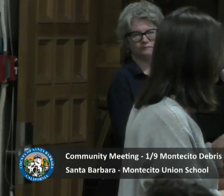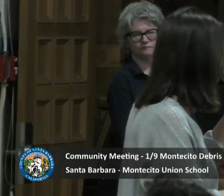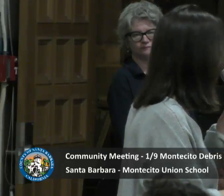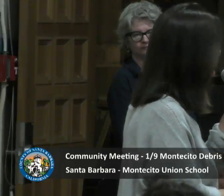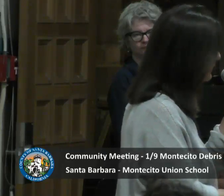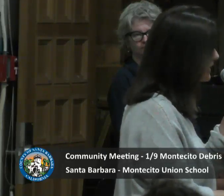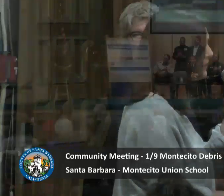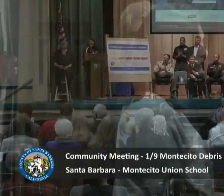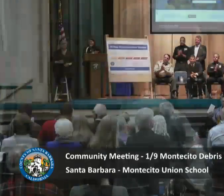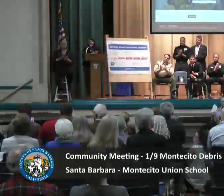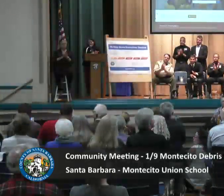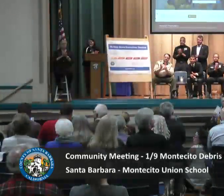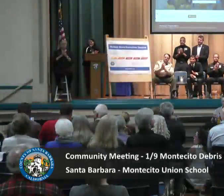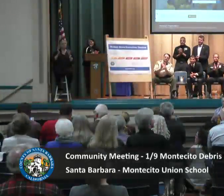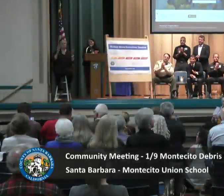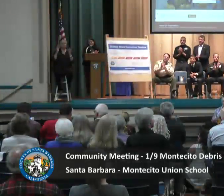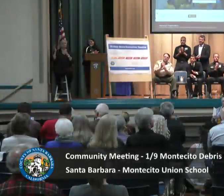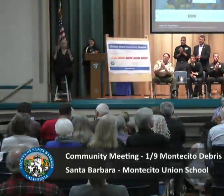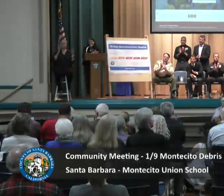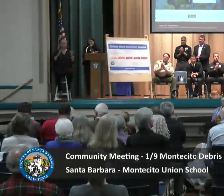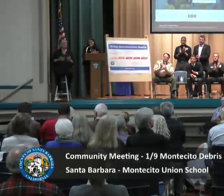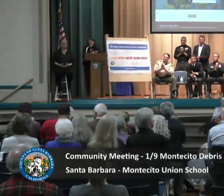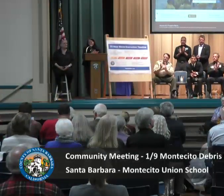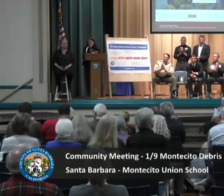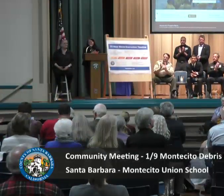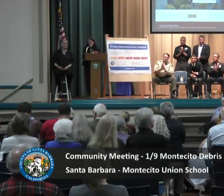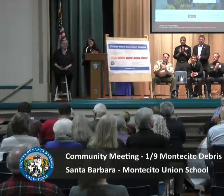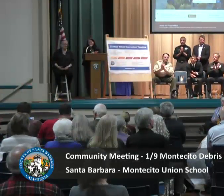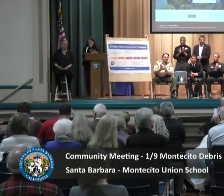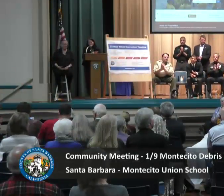safe future. So thank you. Thank you.